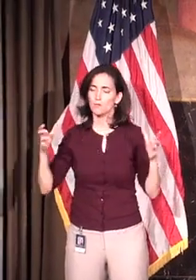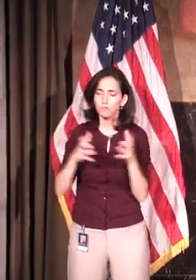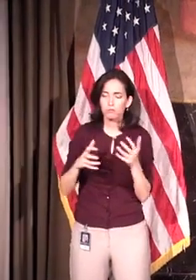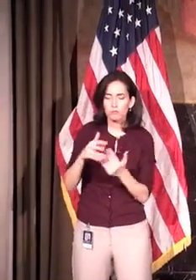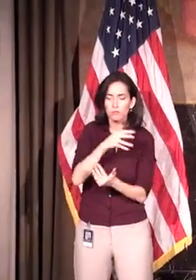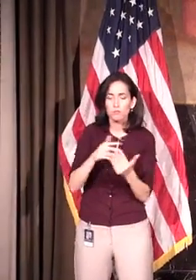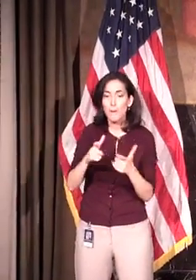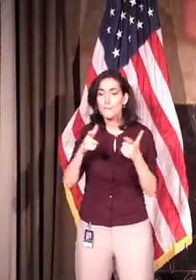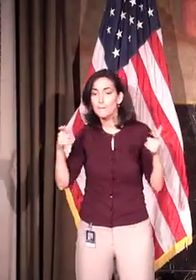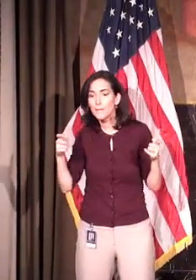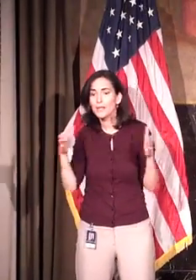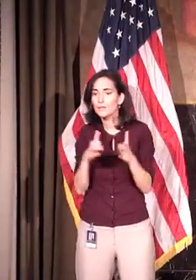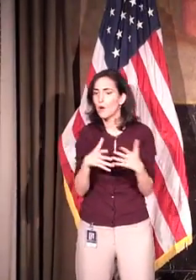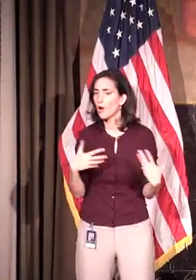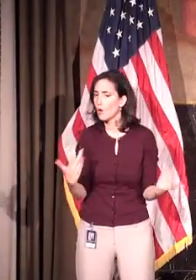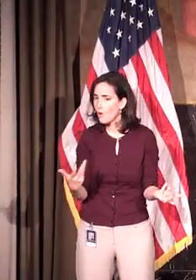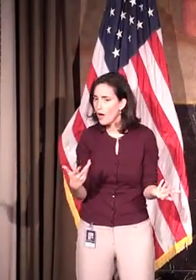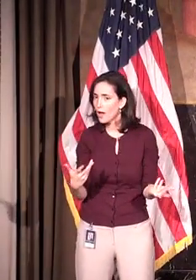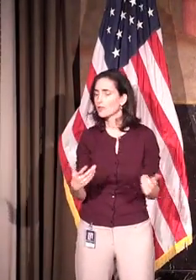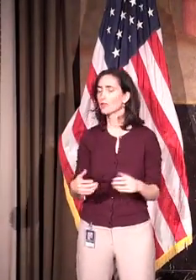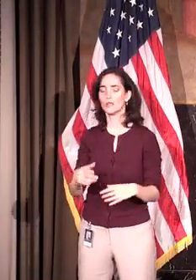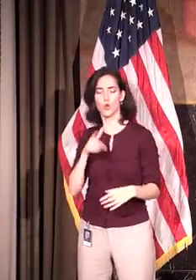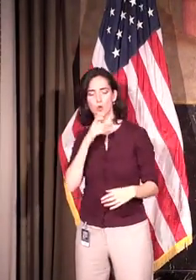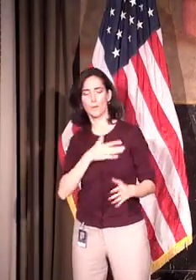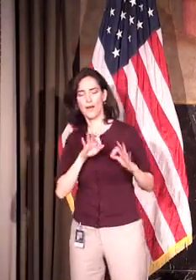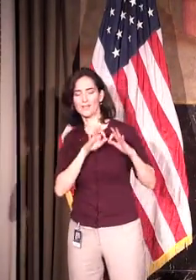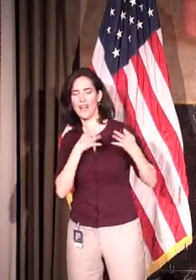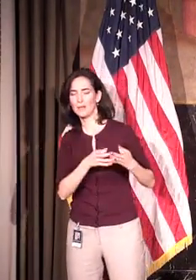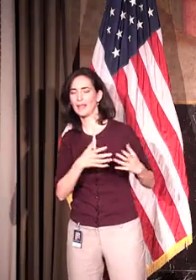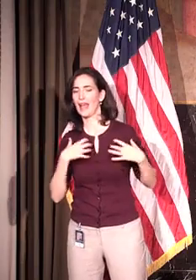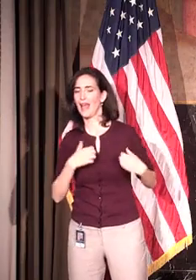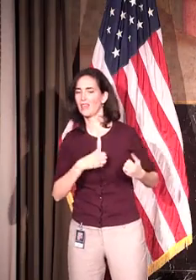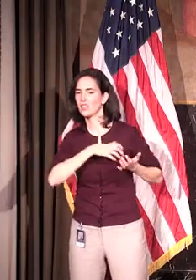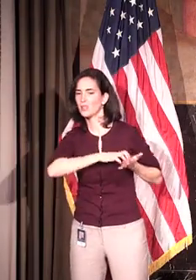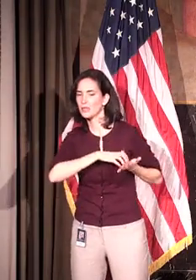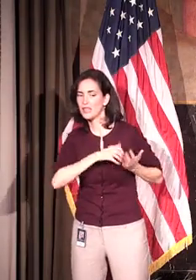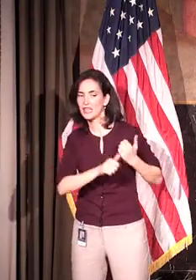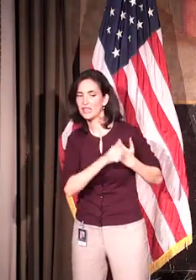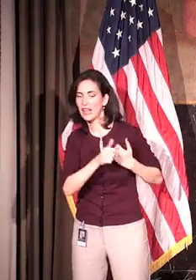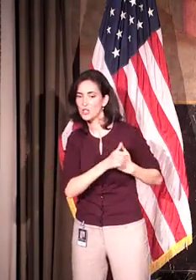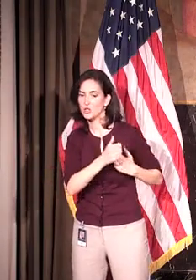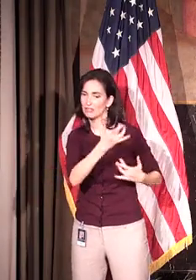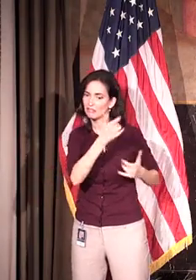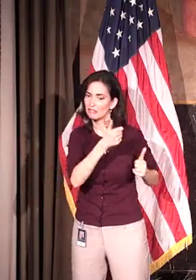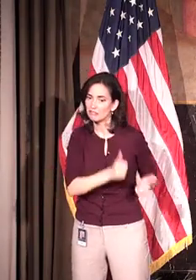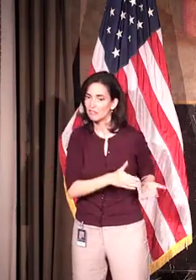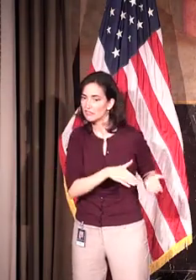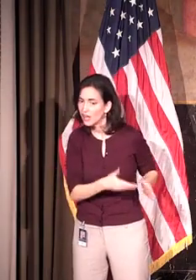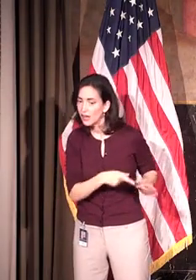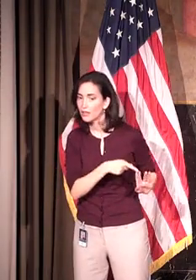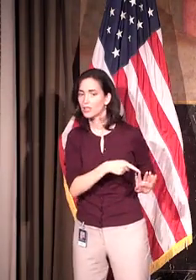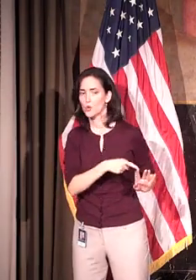much deference they're going to give to vulnerable members of their own family, and perhaps change their normal